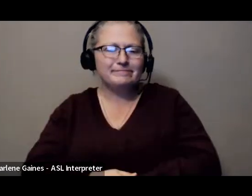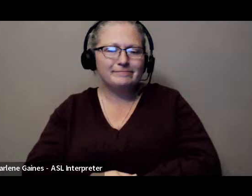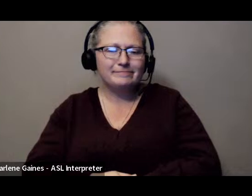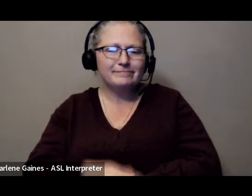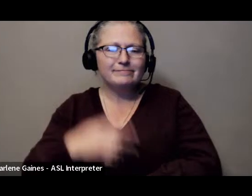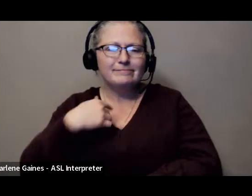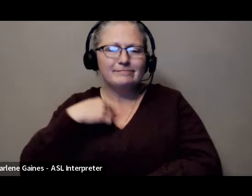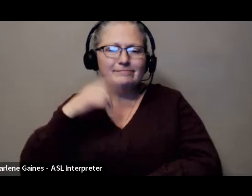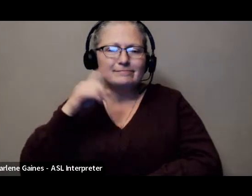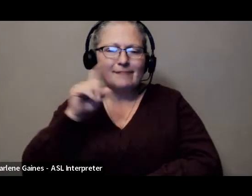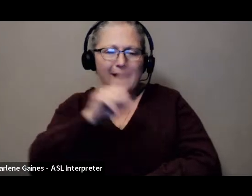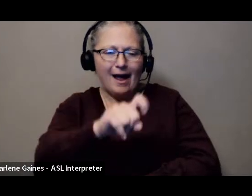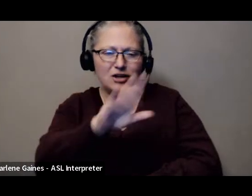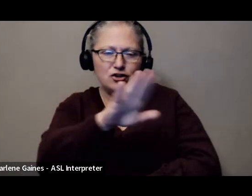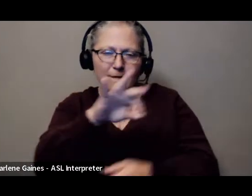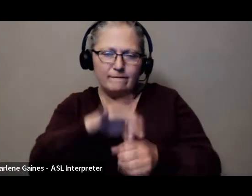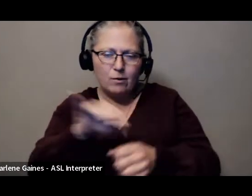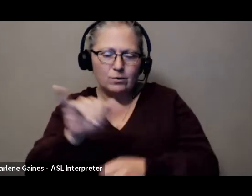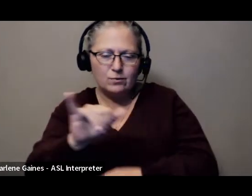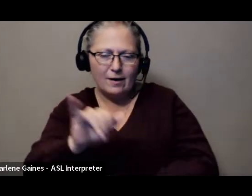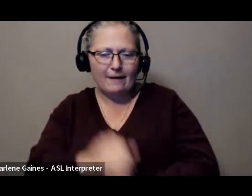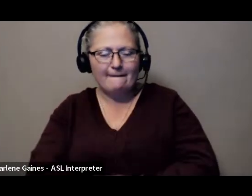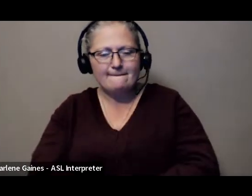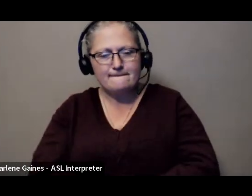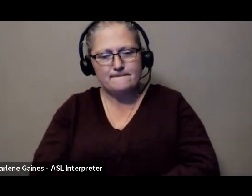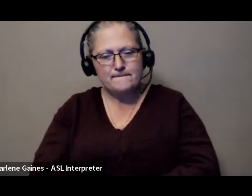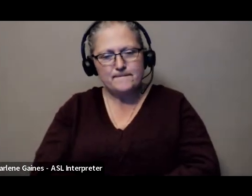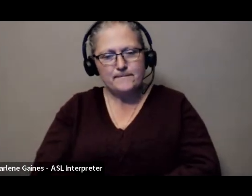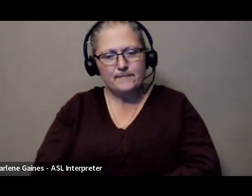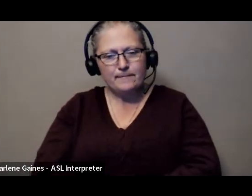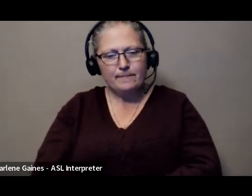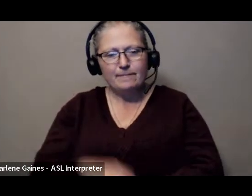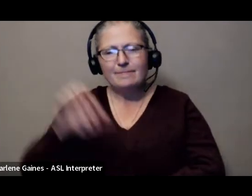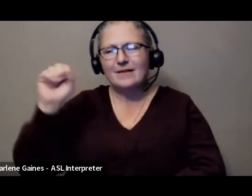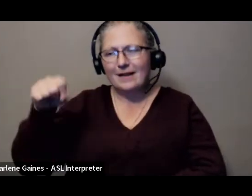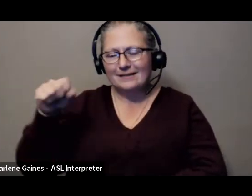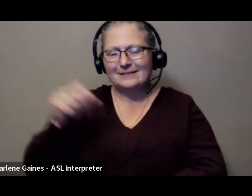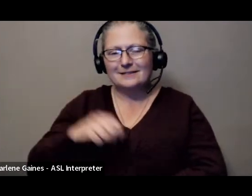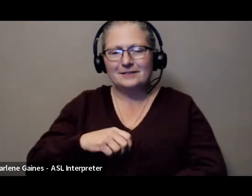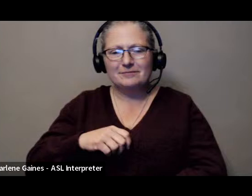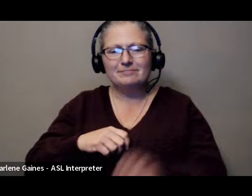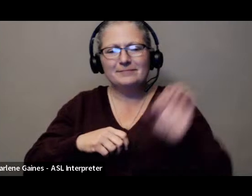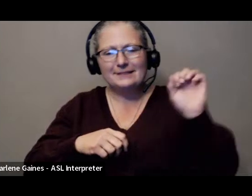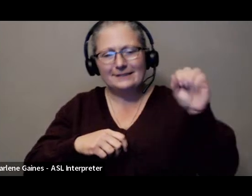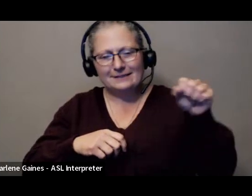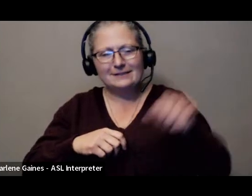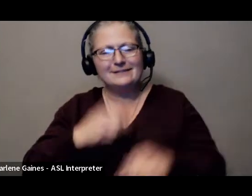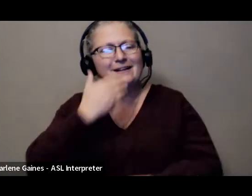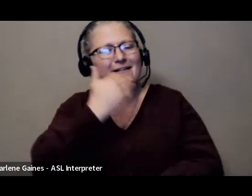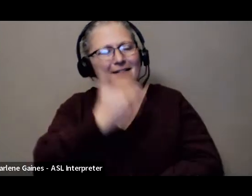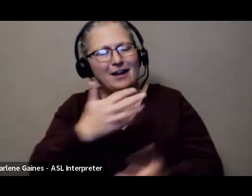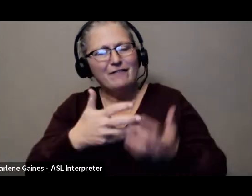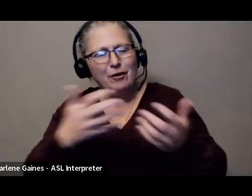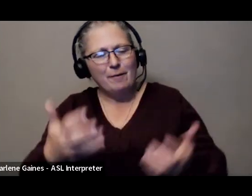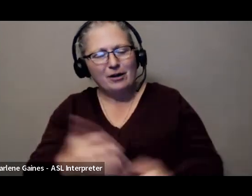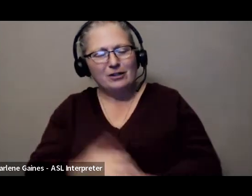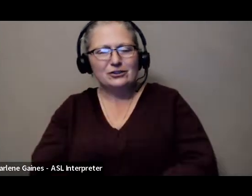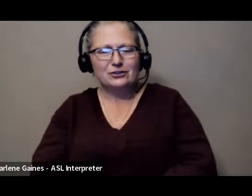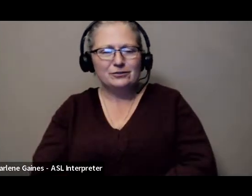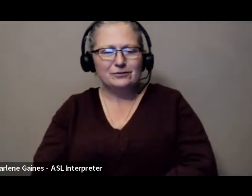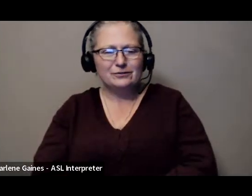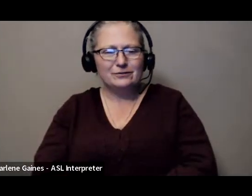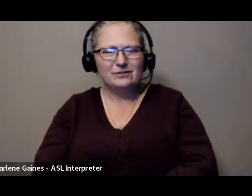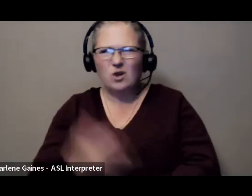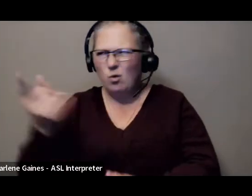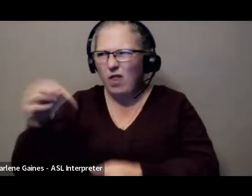We needed to ask you all for your vote as well. Aye. Aye. Thank you very much. What were they